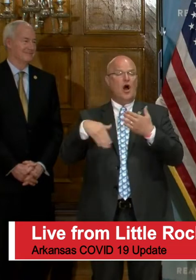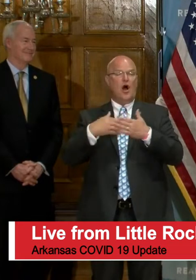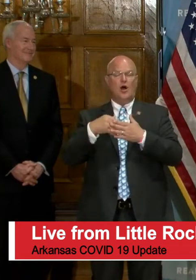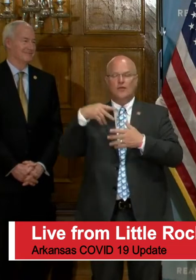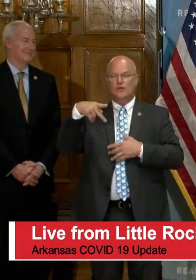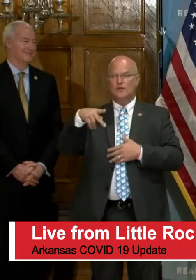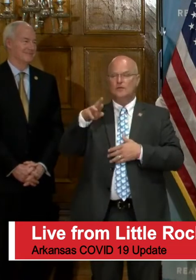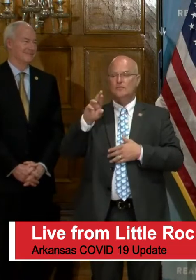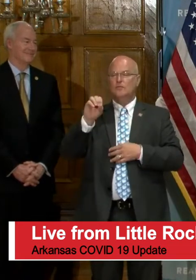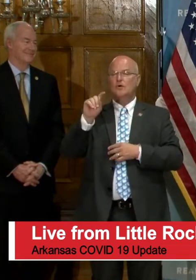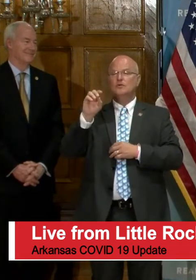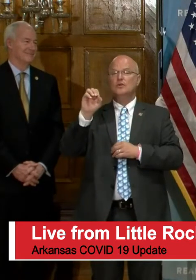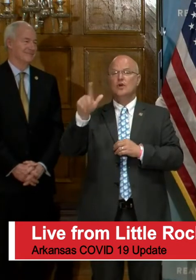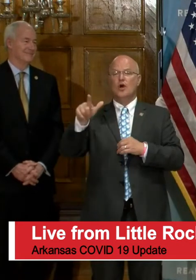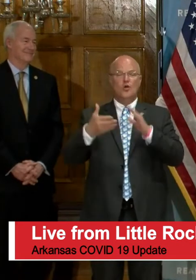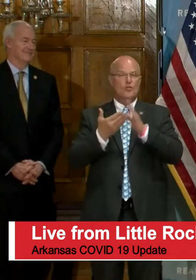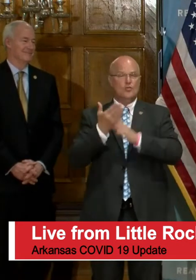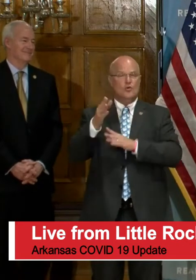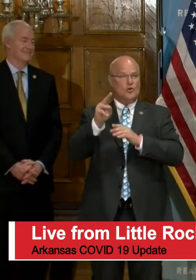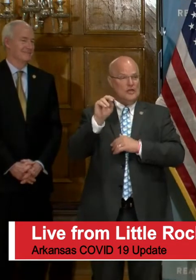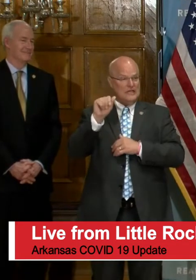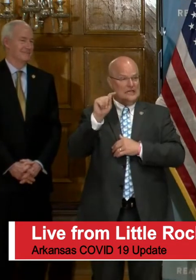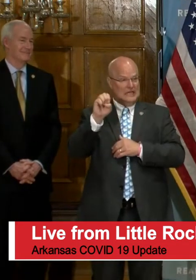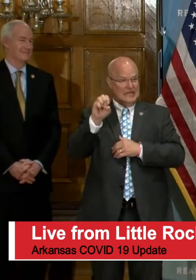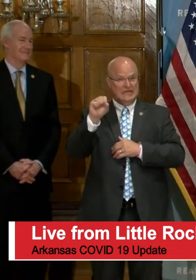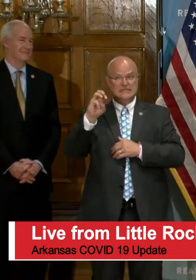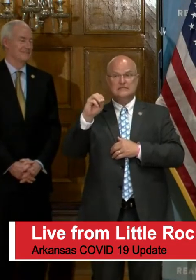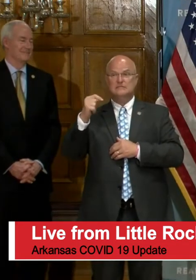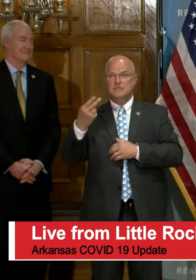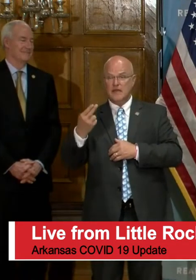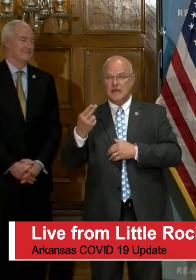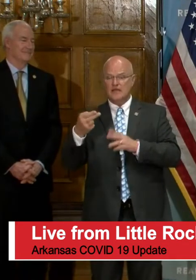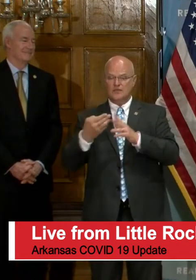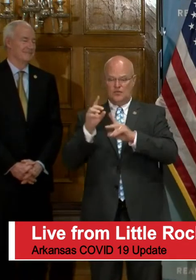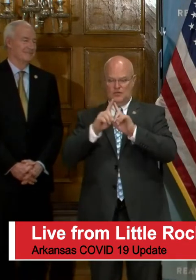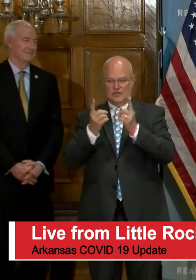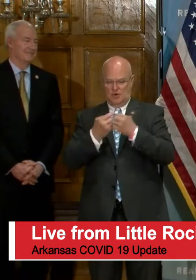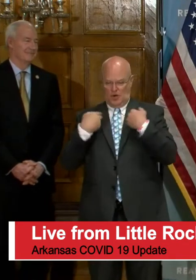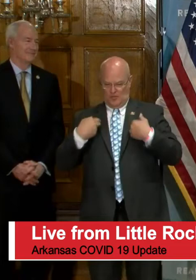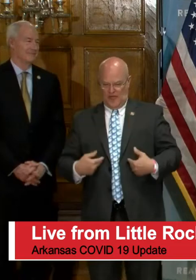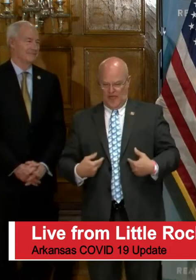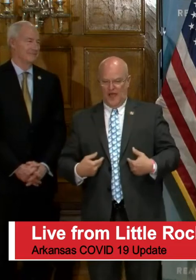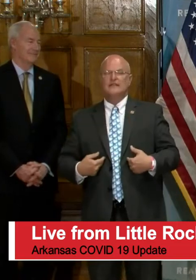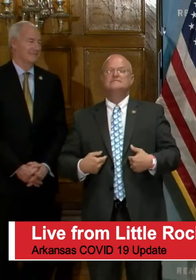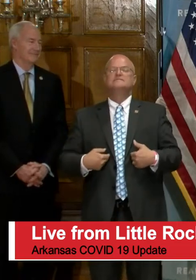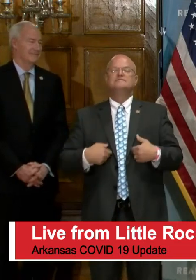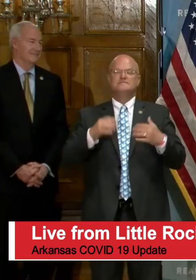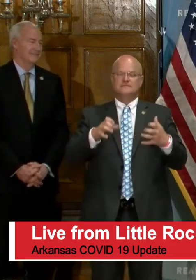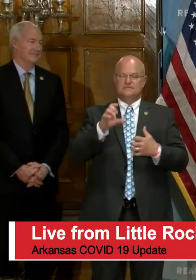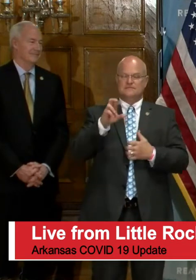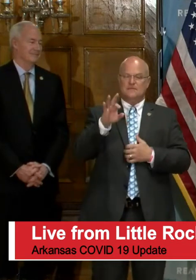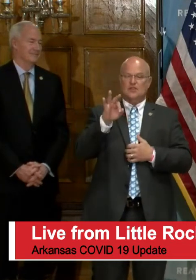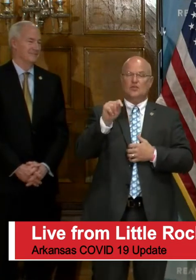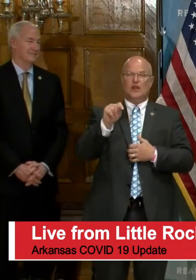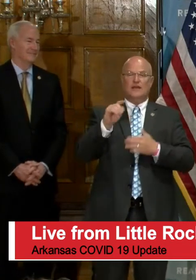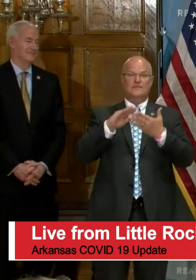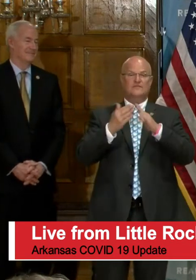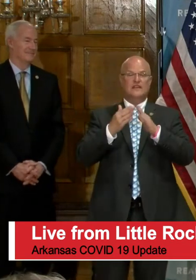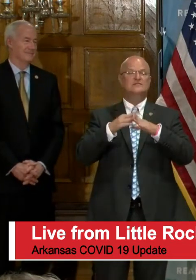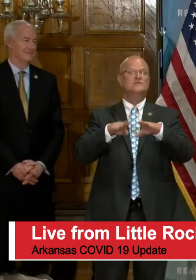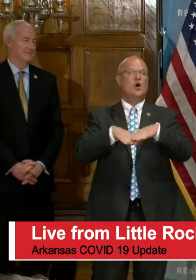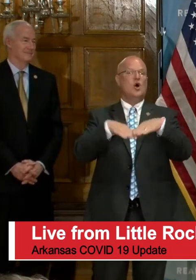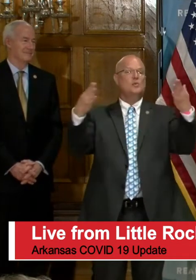protocols through the Dr. Nate Smith and his team at the Department of Health, and we are going to safely reopen the Craft Village on Tuesday,